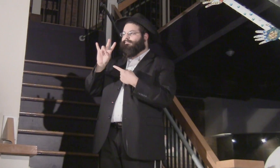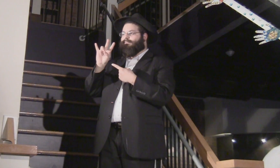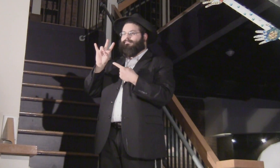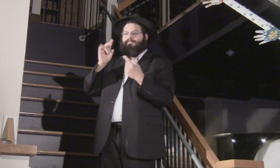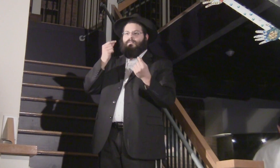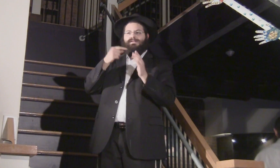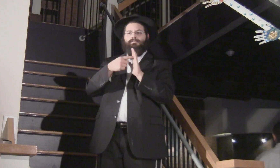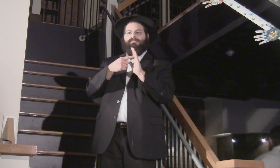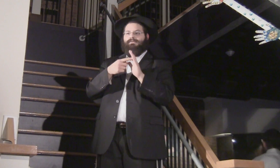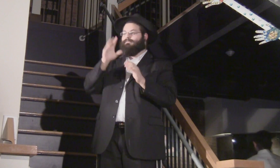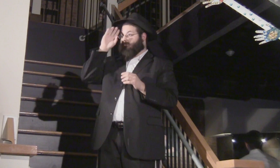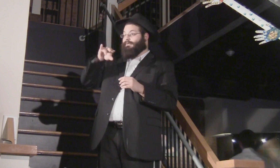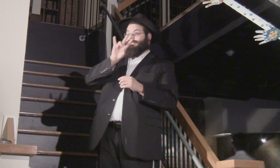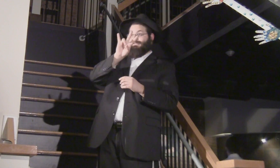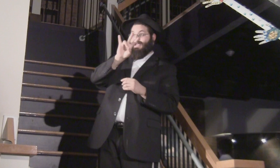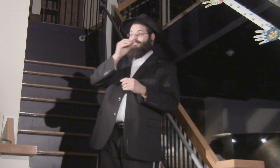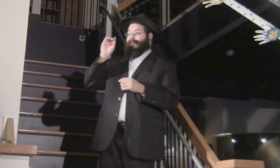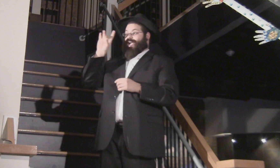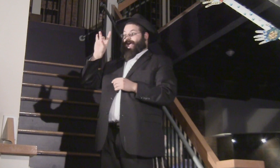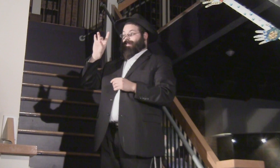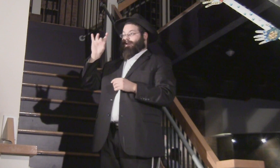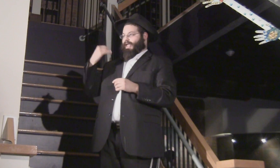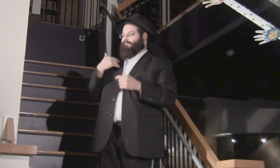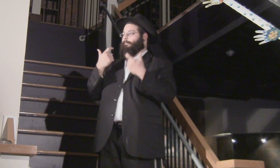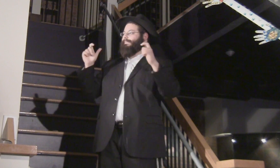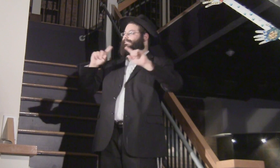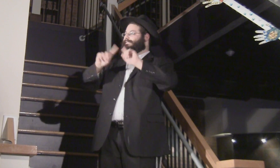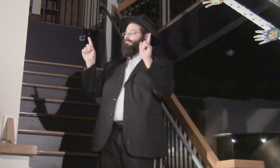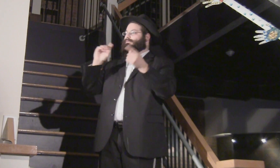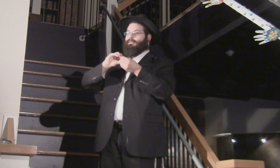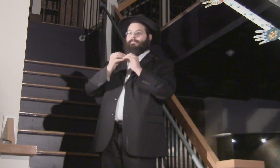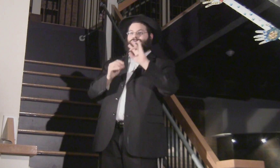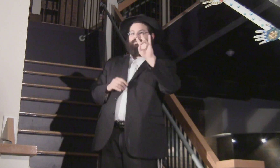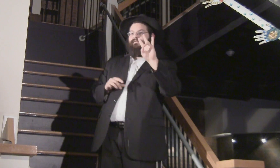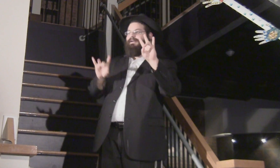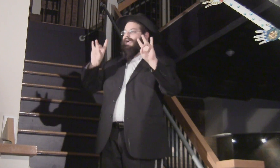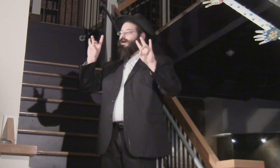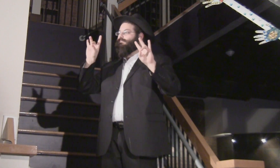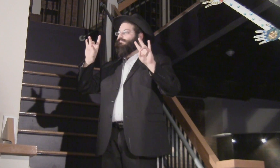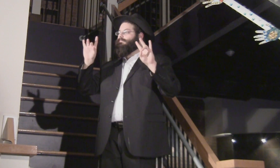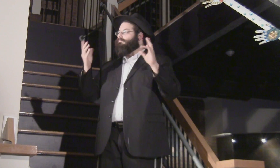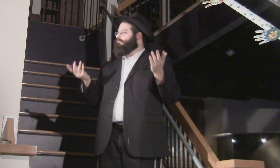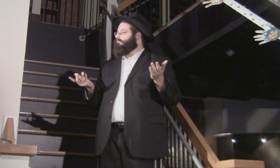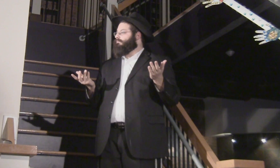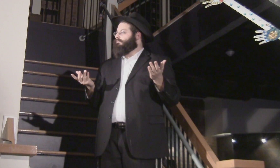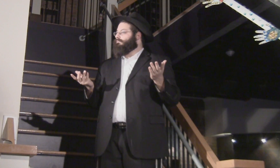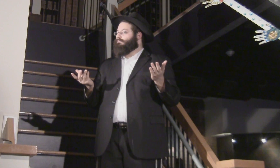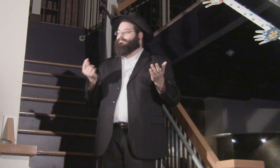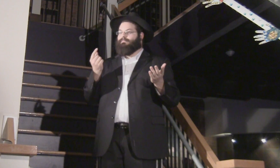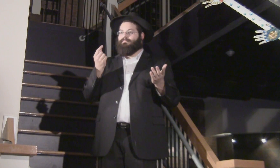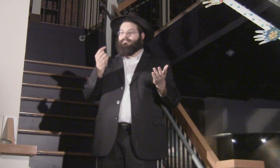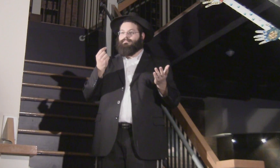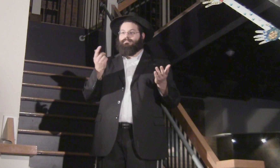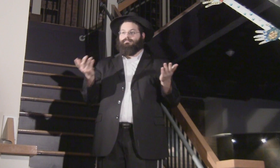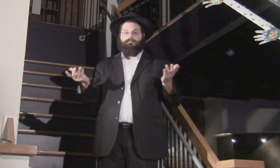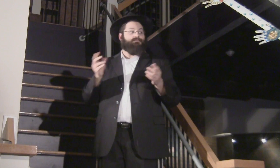7. What's the meaning of that? 7 and 8. There's a big difference between the numbers 7 and 8. Do you know